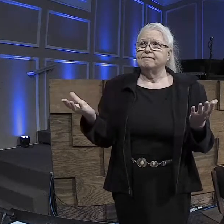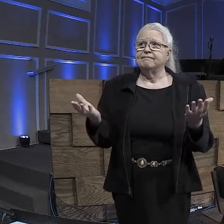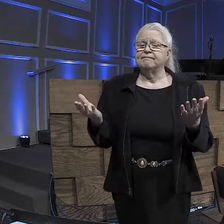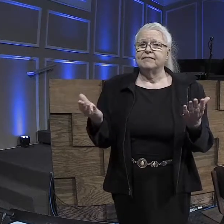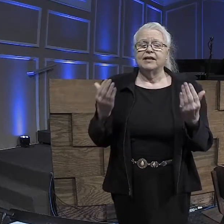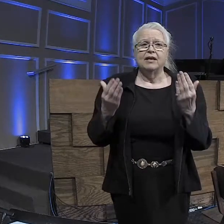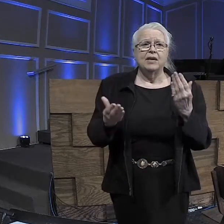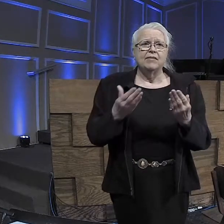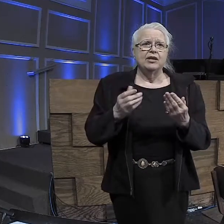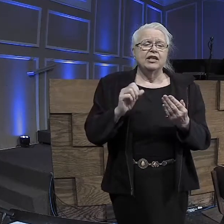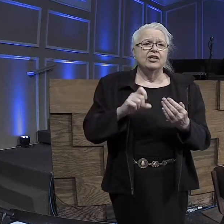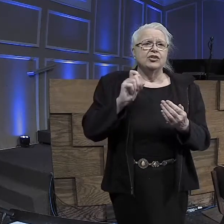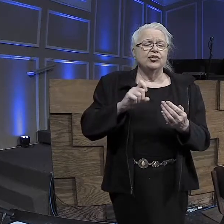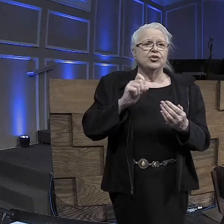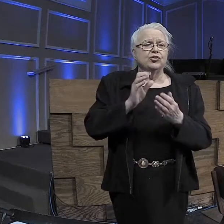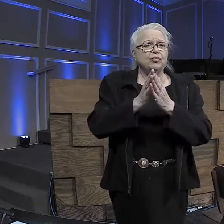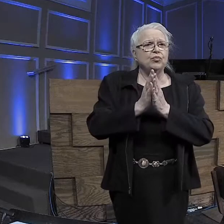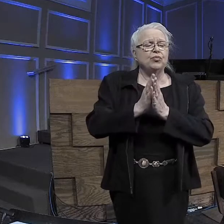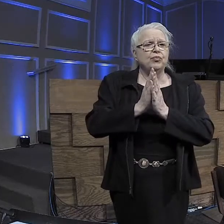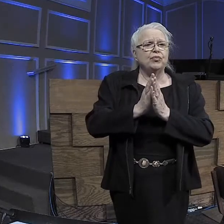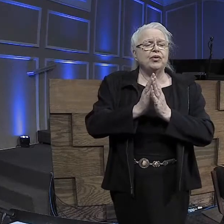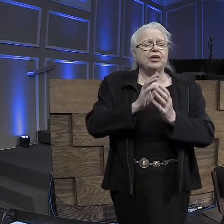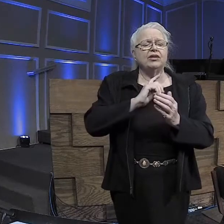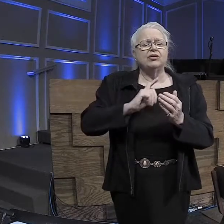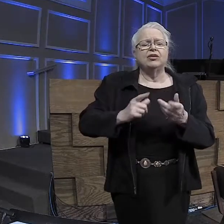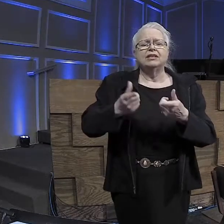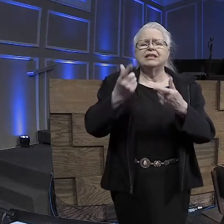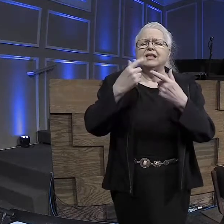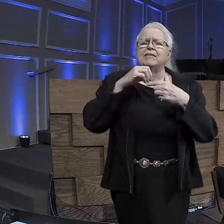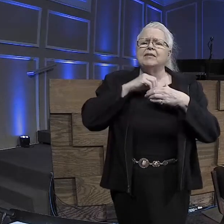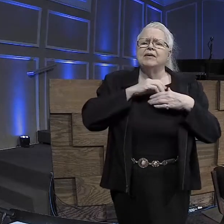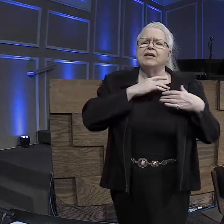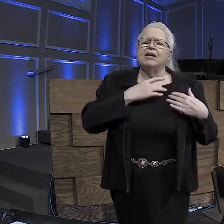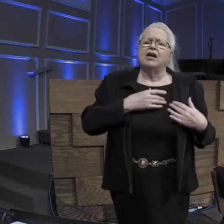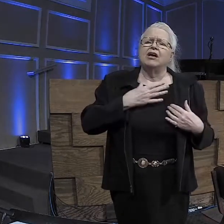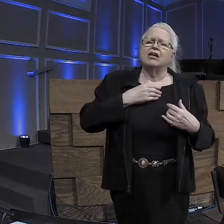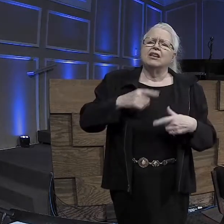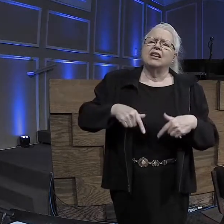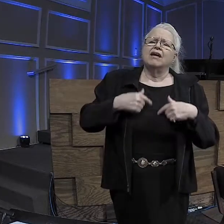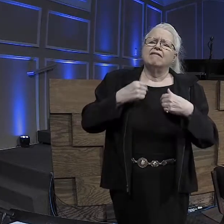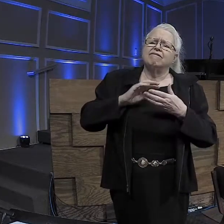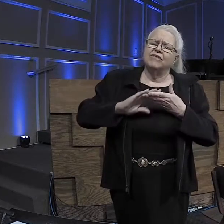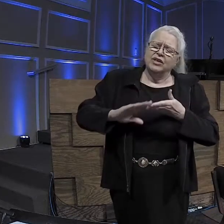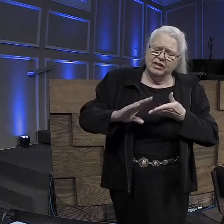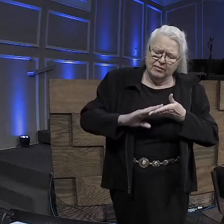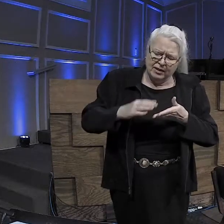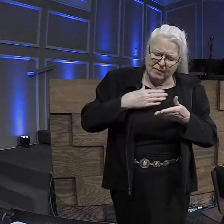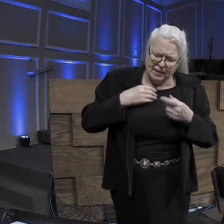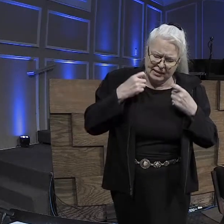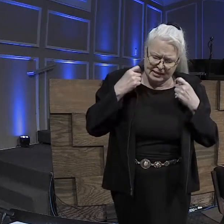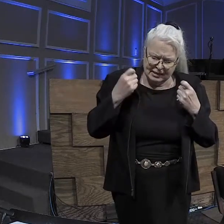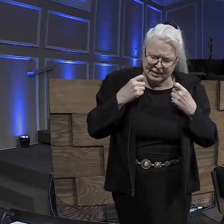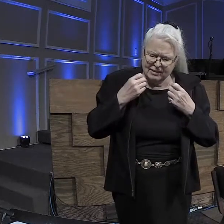Maybe you need to pray a prayer. Dear Lord, come into my heart and life. Forgive me of my sins. Thank